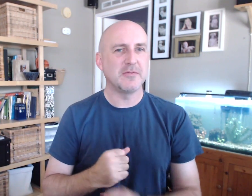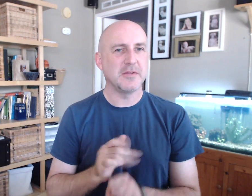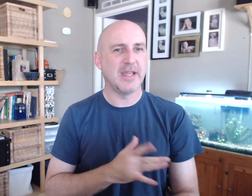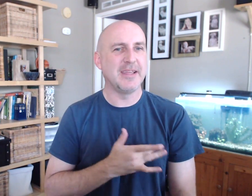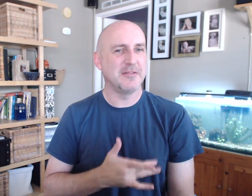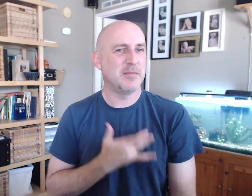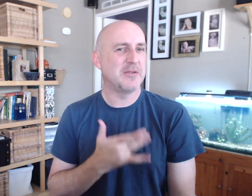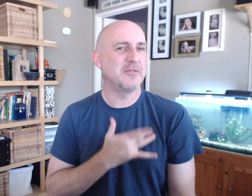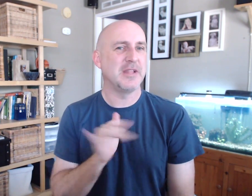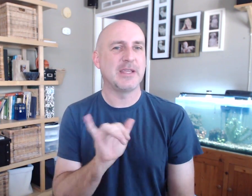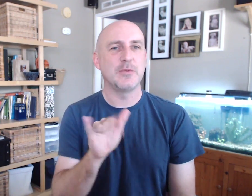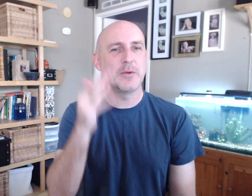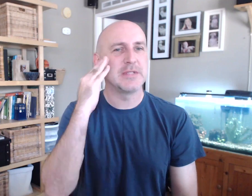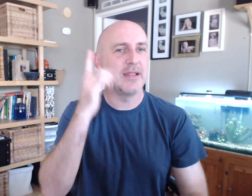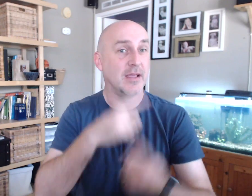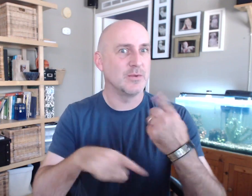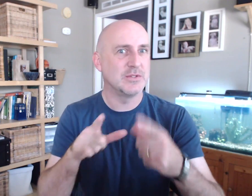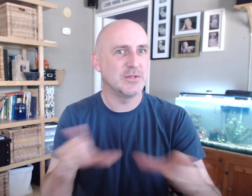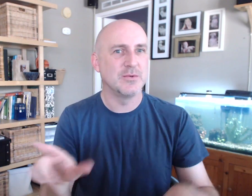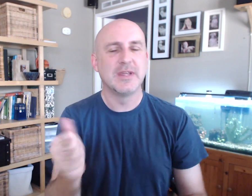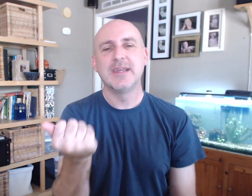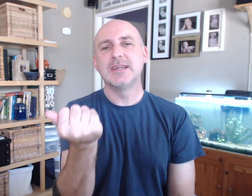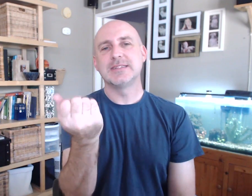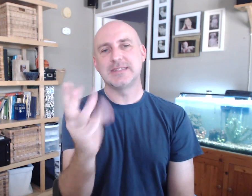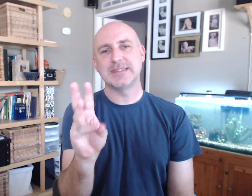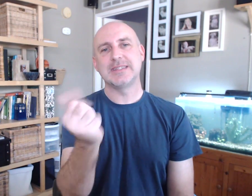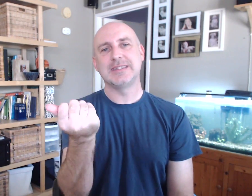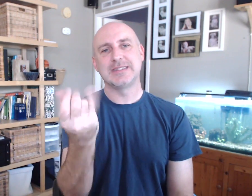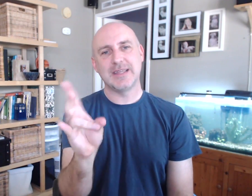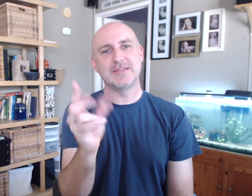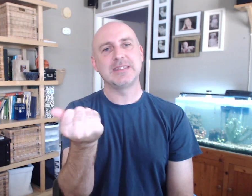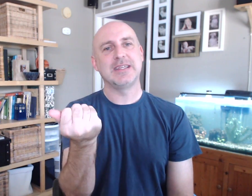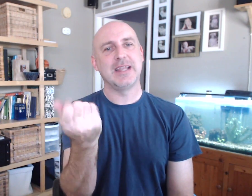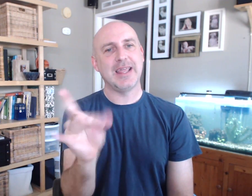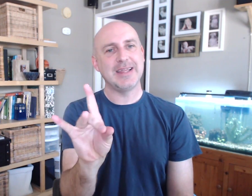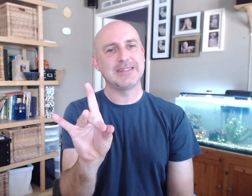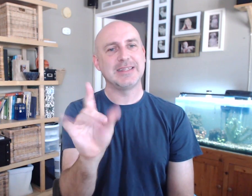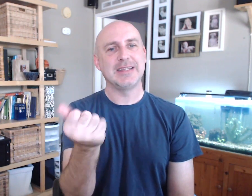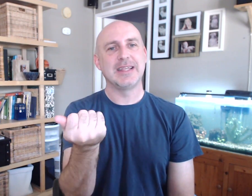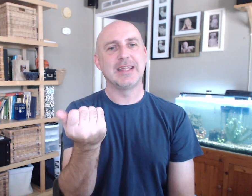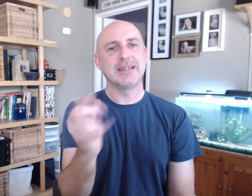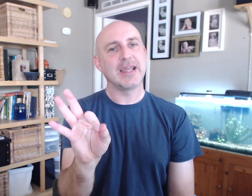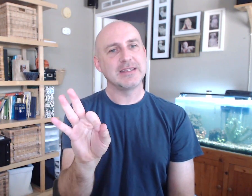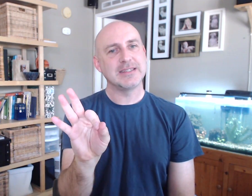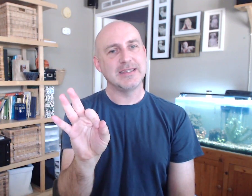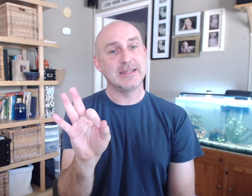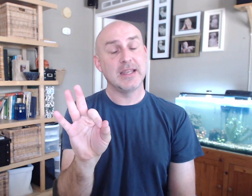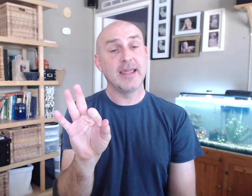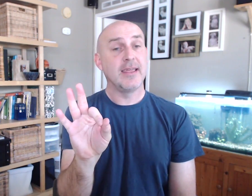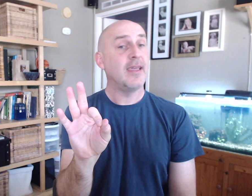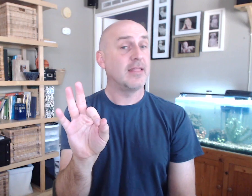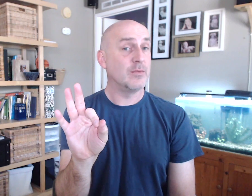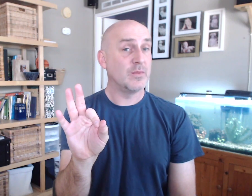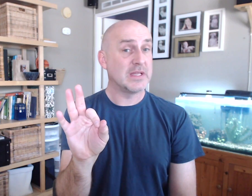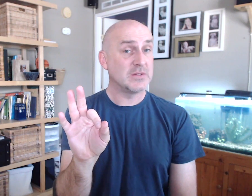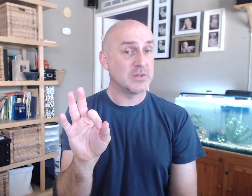feel like you know sign language too. 16, 17, 18, 19, and then when we get to